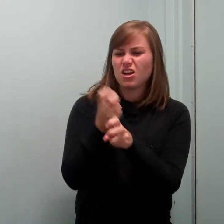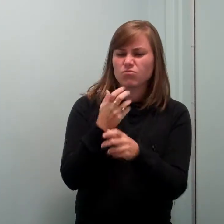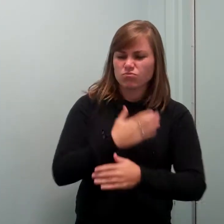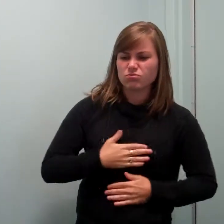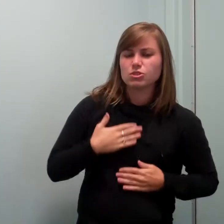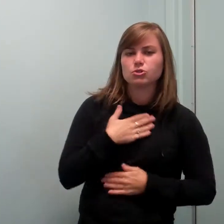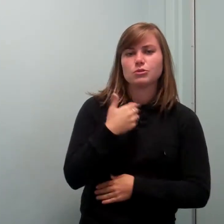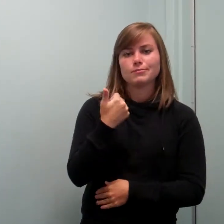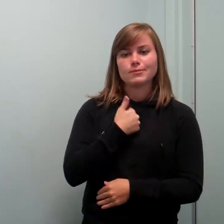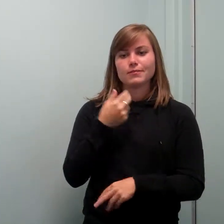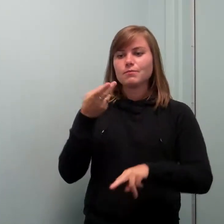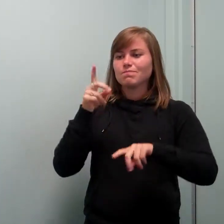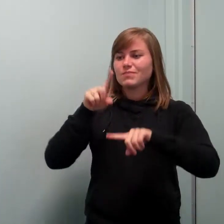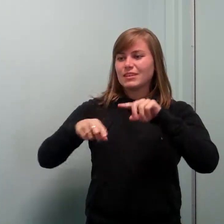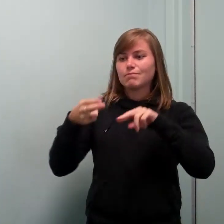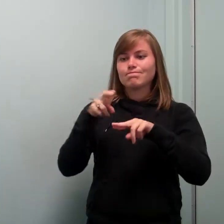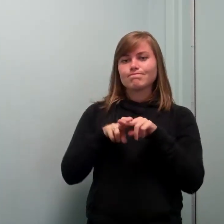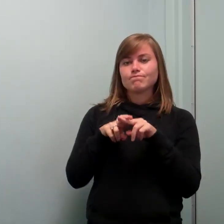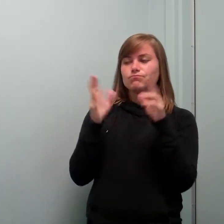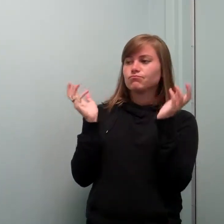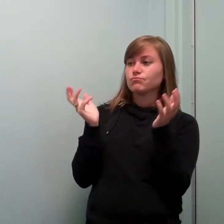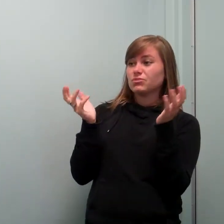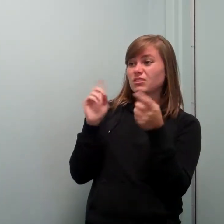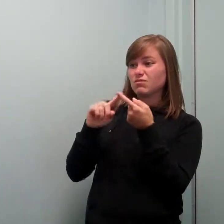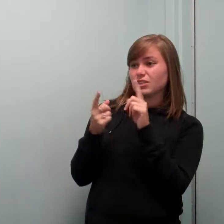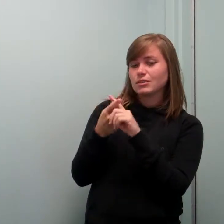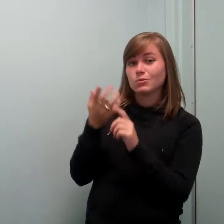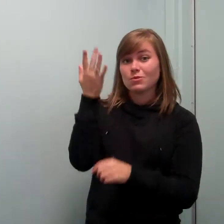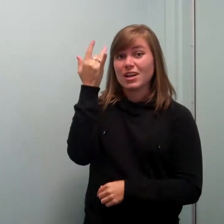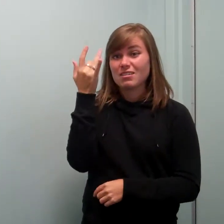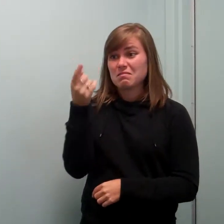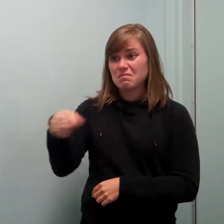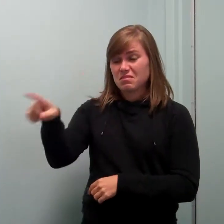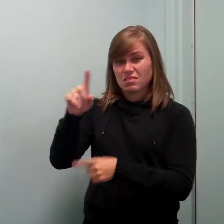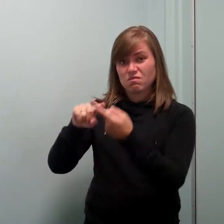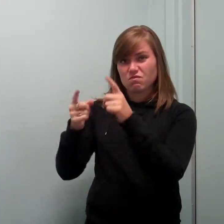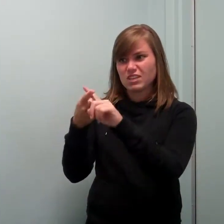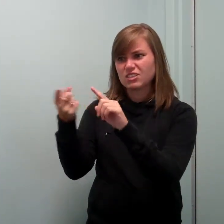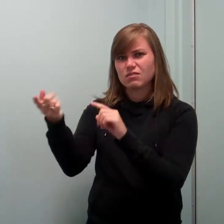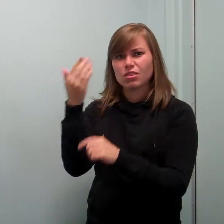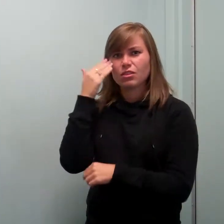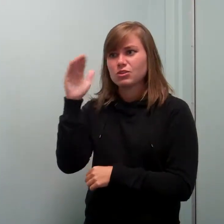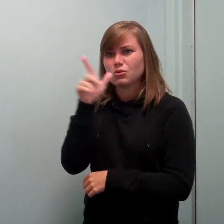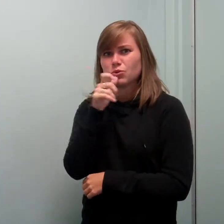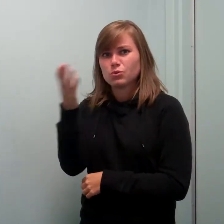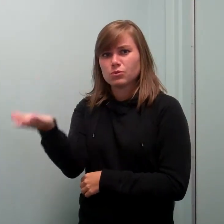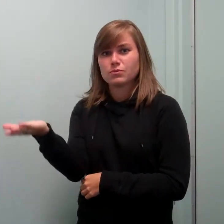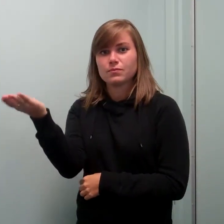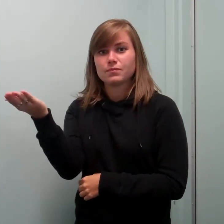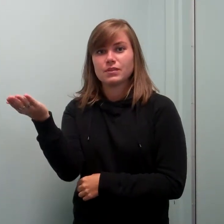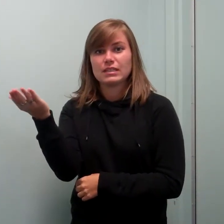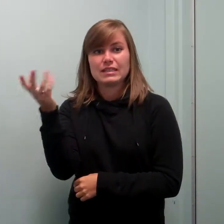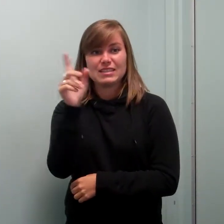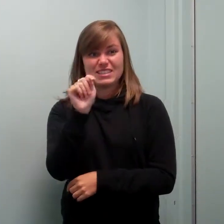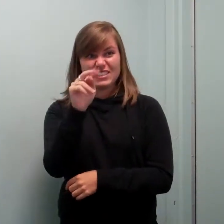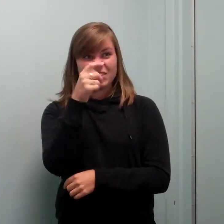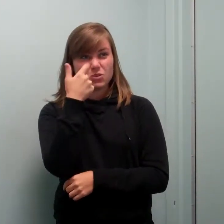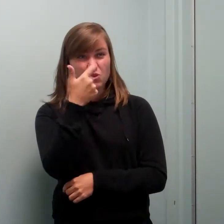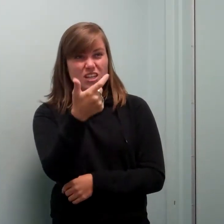your old friends because you don't know who they are. It's confusing to watch television and often very frightening. And reading is just